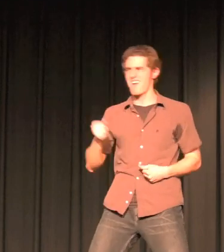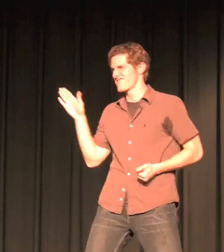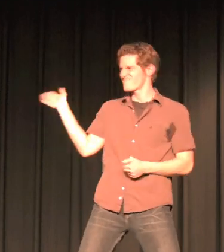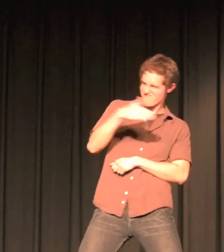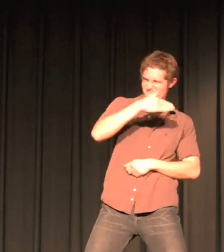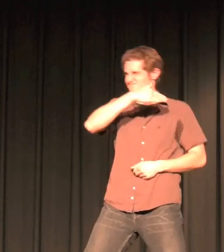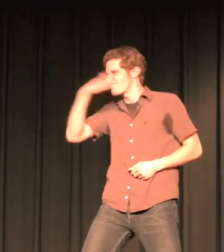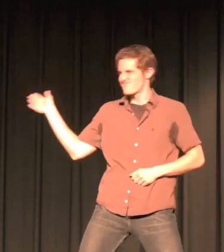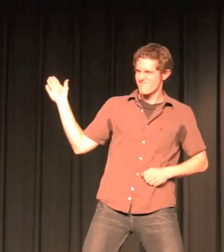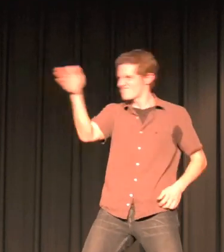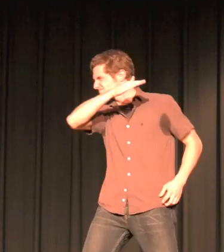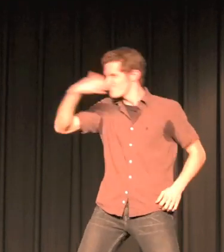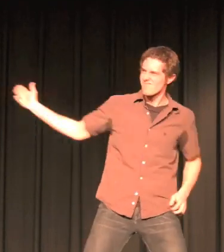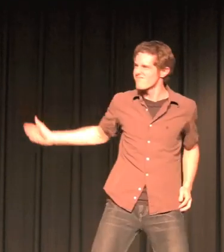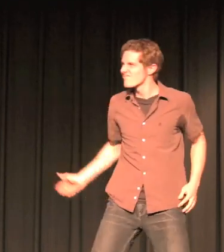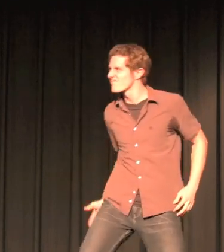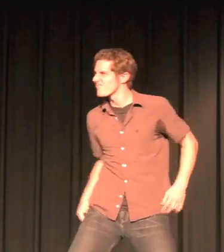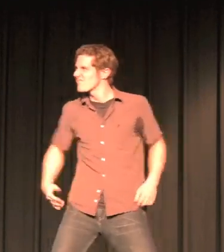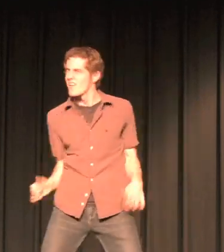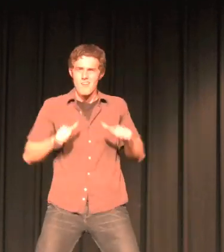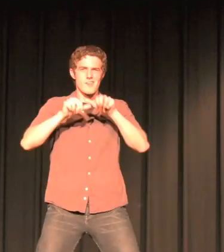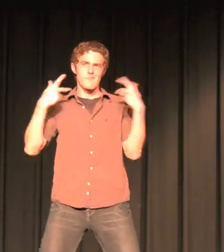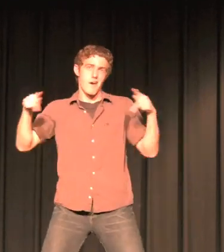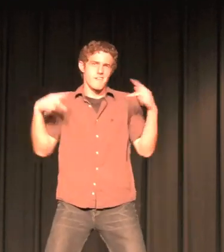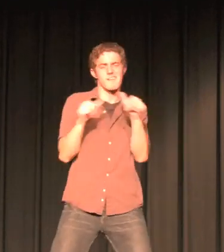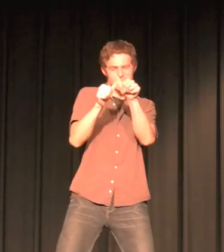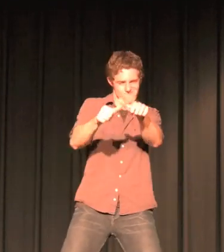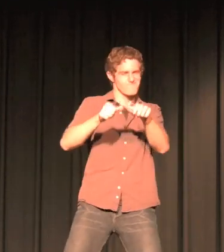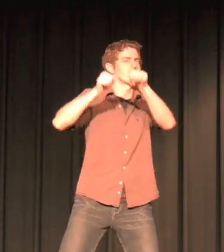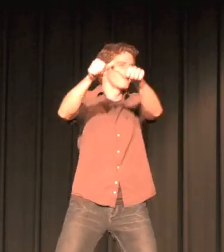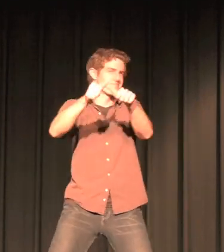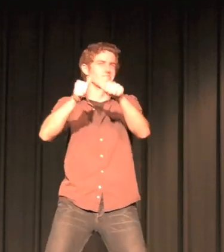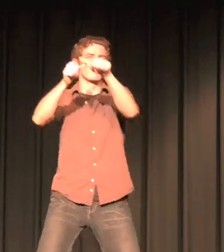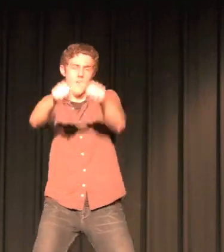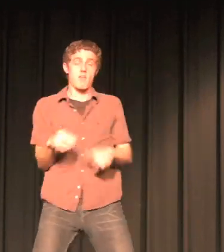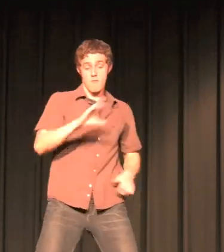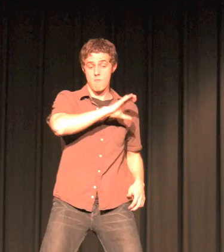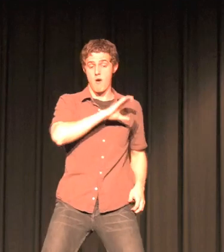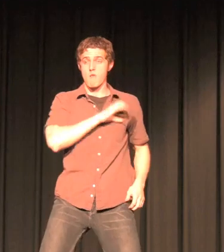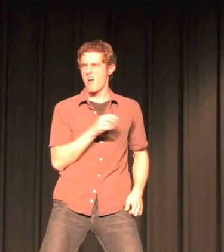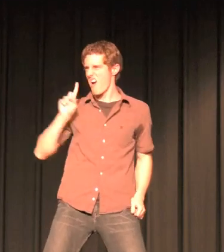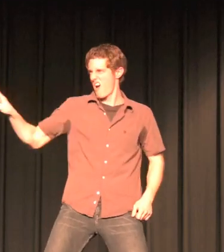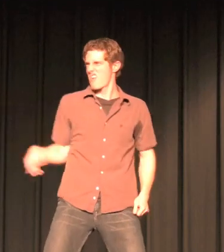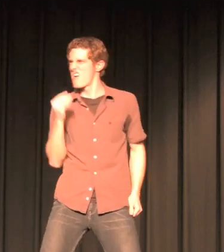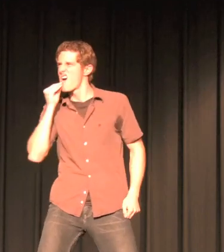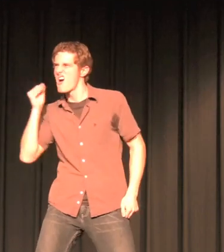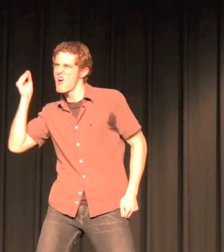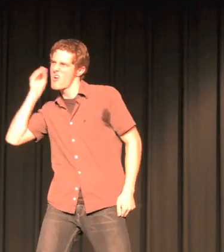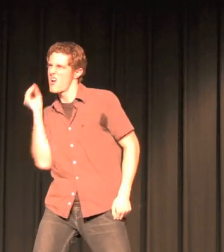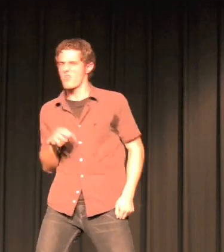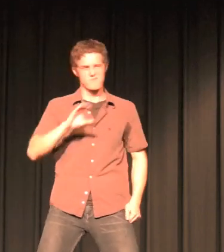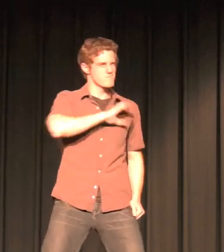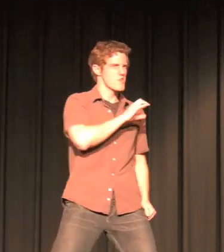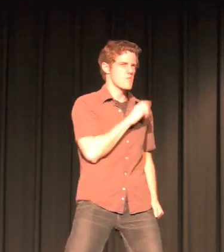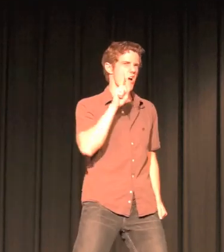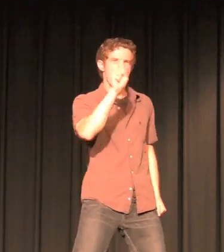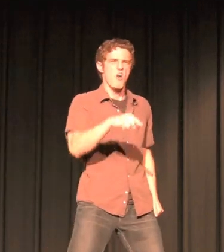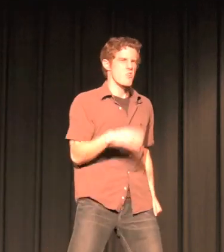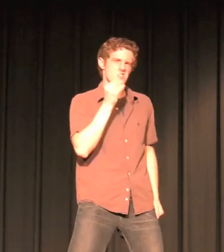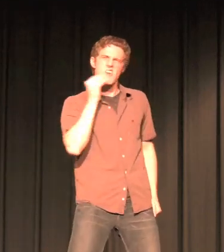drunk, drunk. Now, now we go until they kick us out, out. And the police shut us down, down. Police shut us